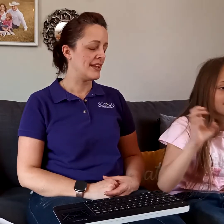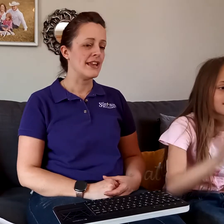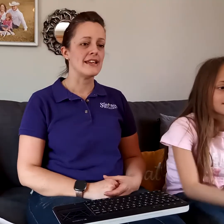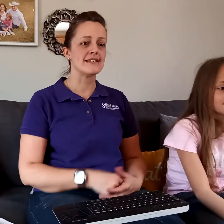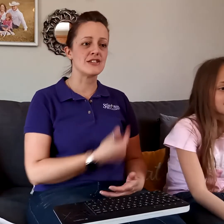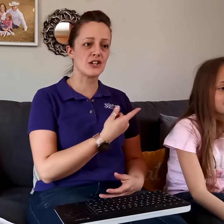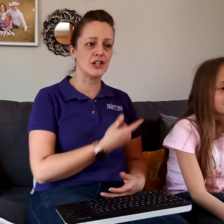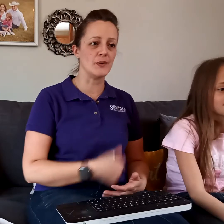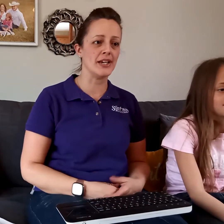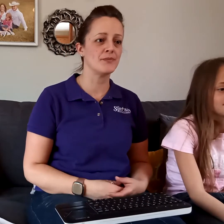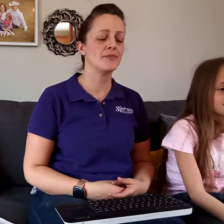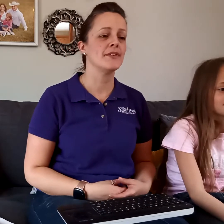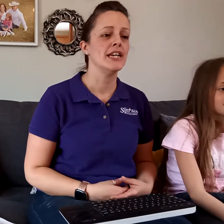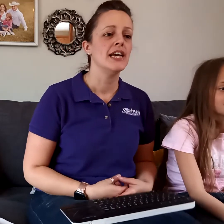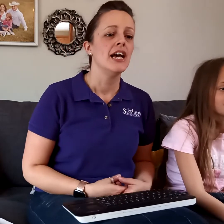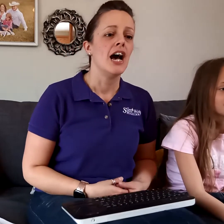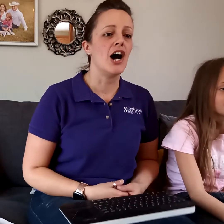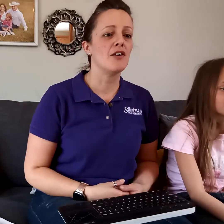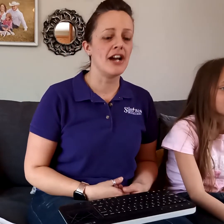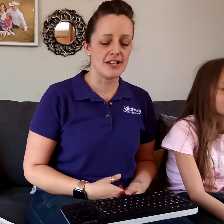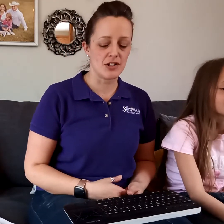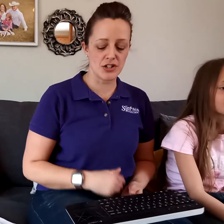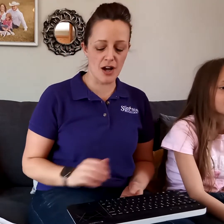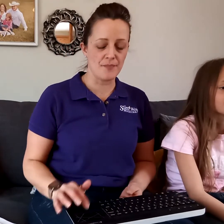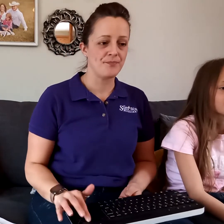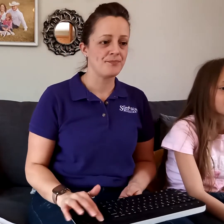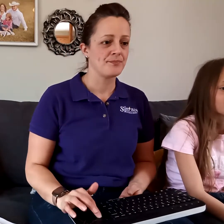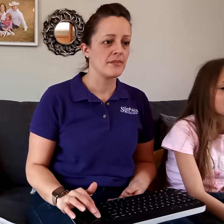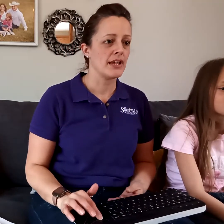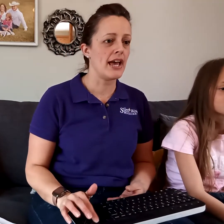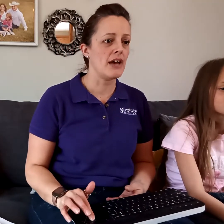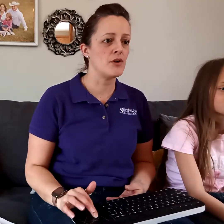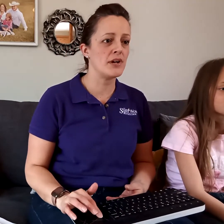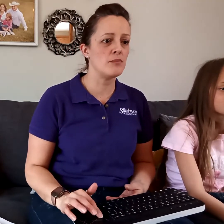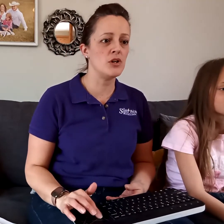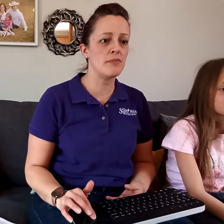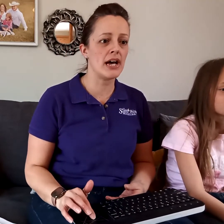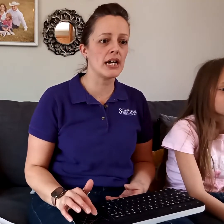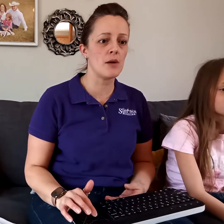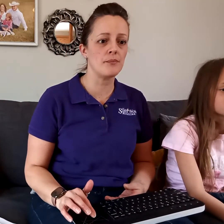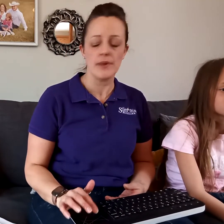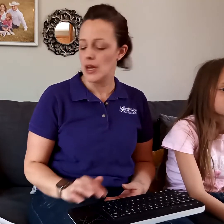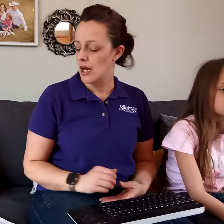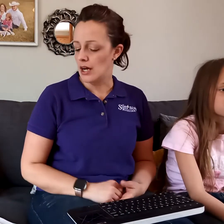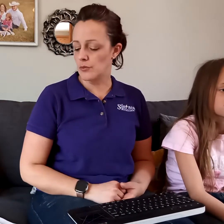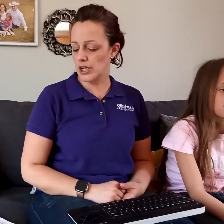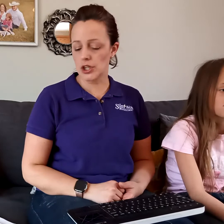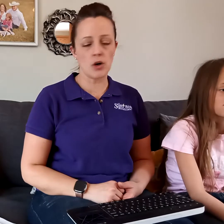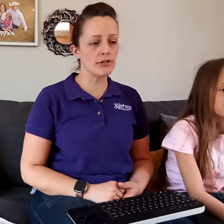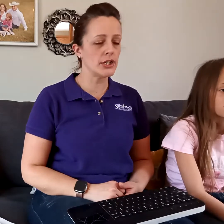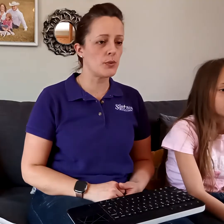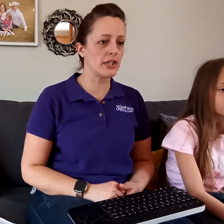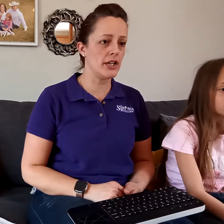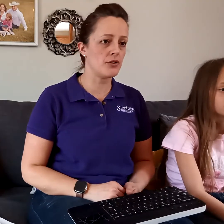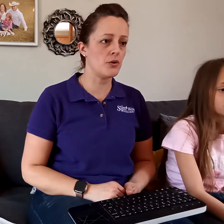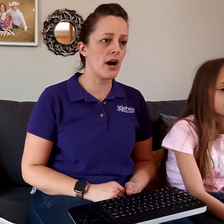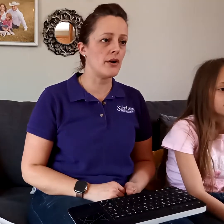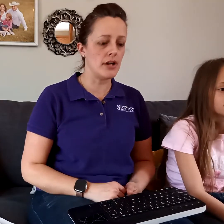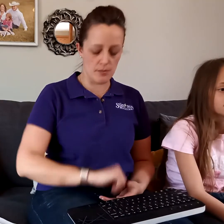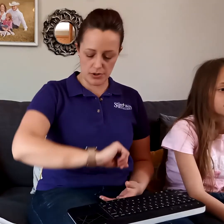This is Chloe. All right. Good job. Okay, everybody mute back up. We're going to go really quickly through our numbers.